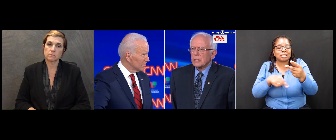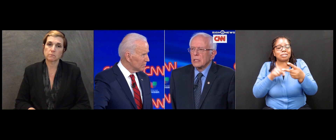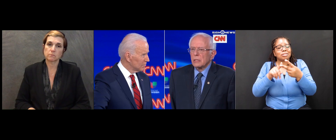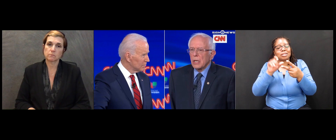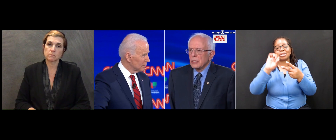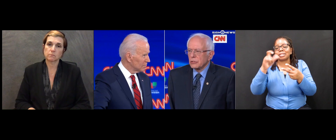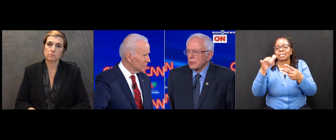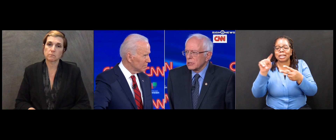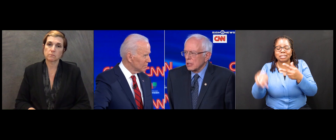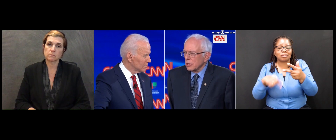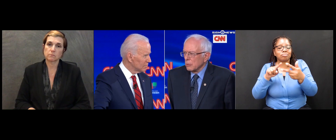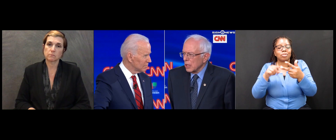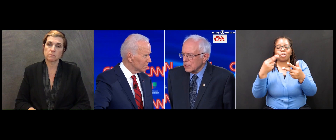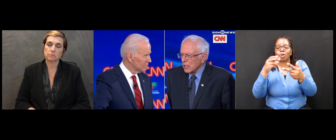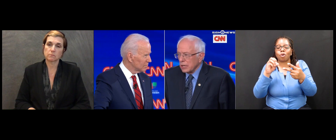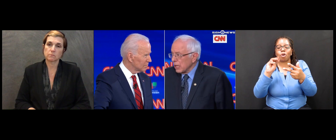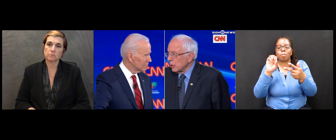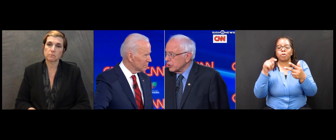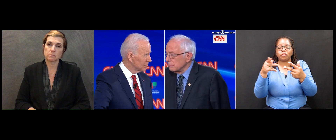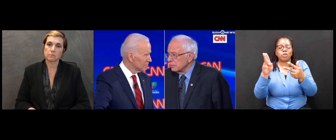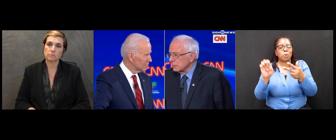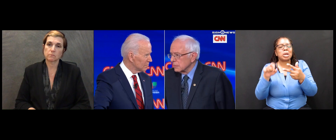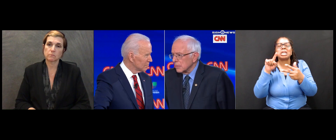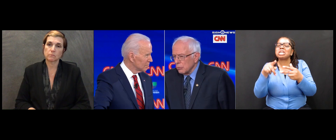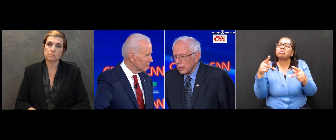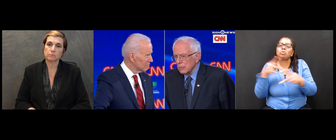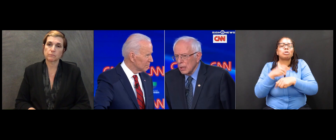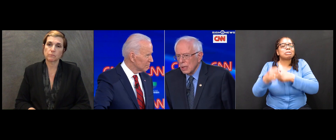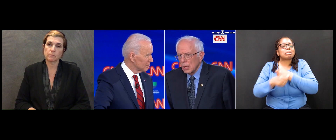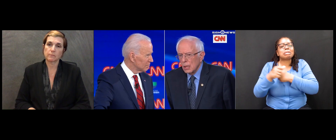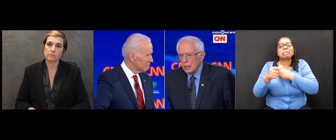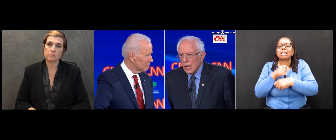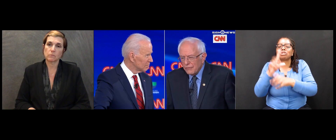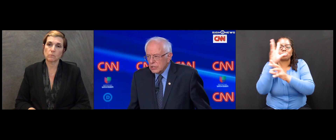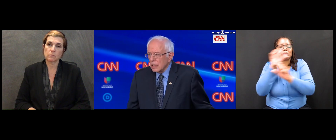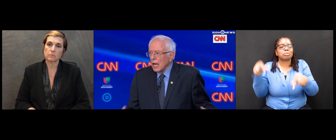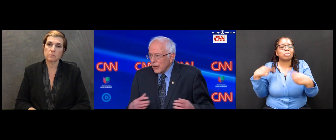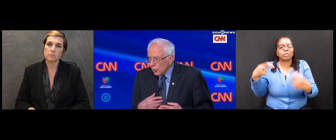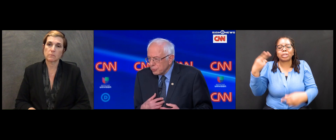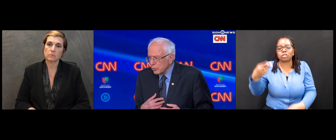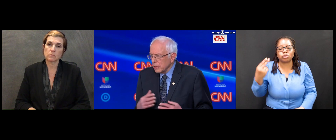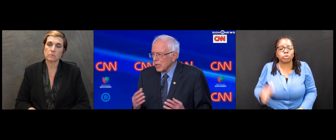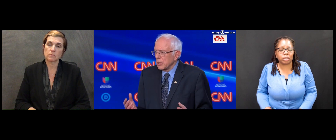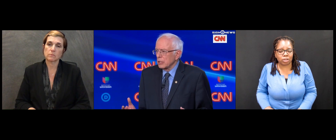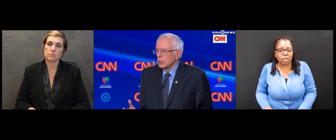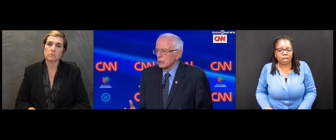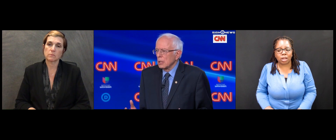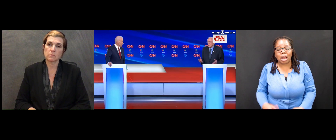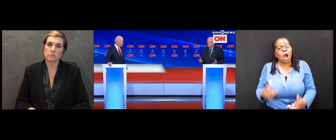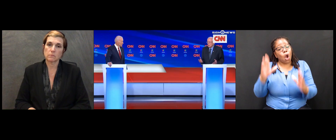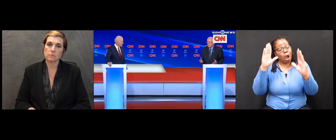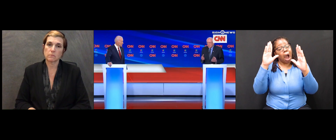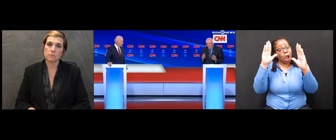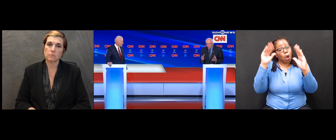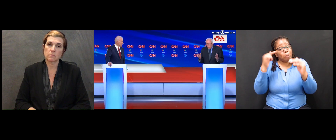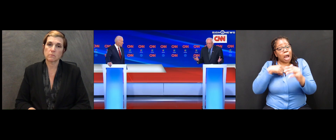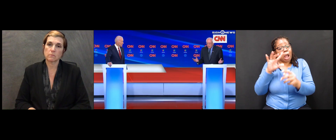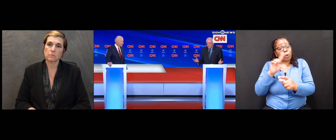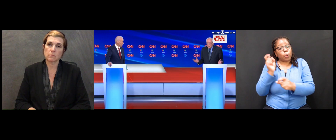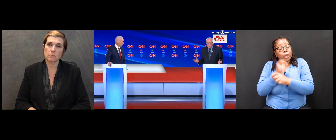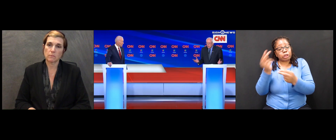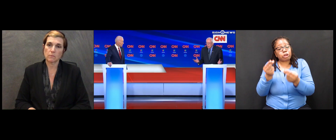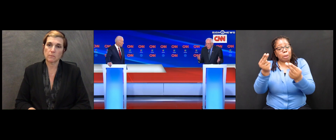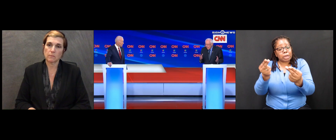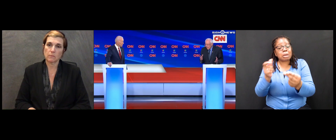dangerous president in the modern history of this country. And what I said on day one, Joe, day one, that obviously I hope to win the nomination. But if I don't